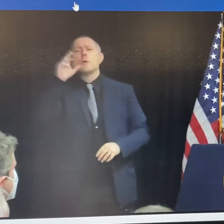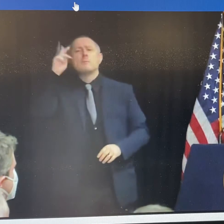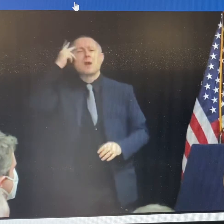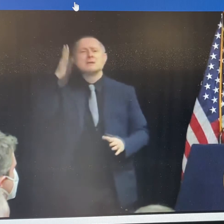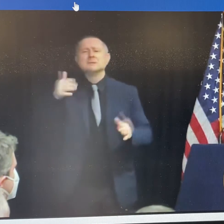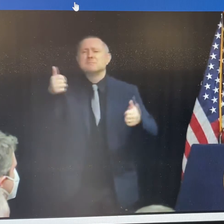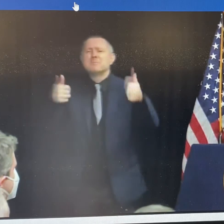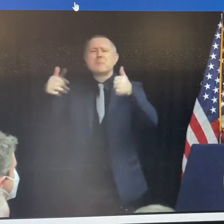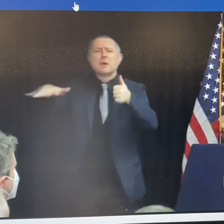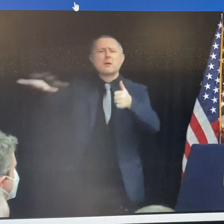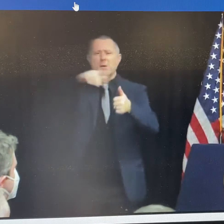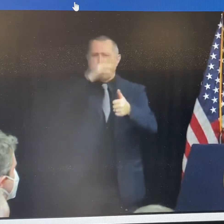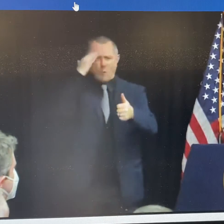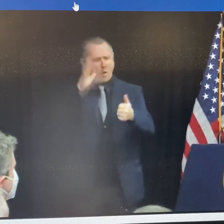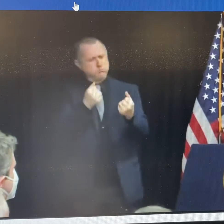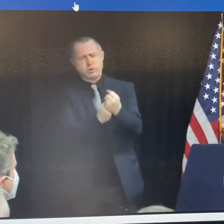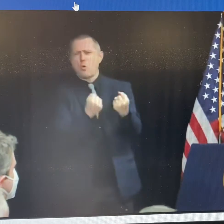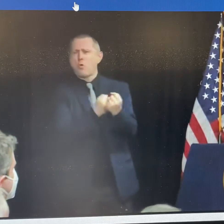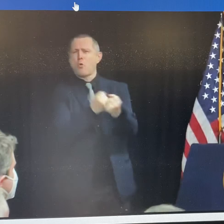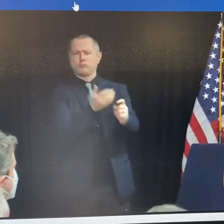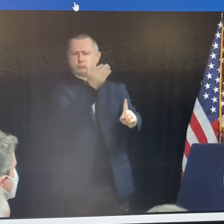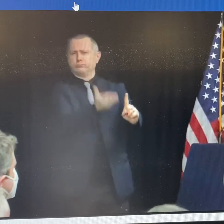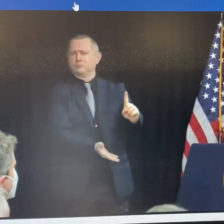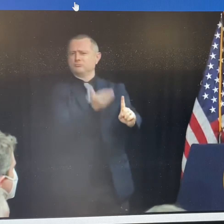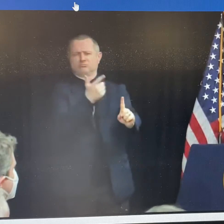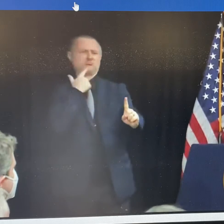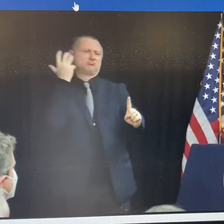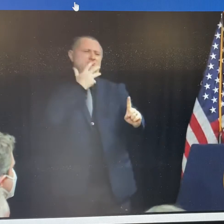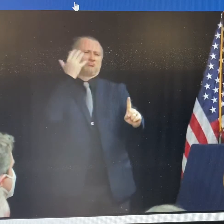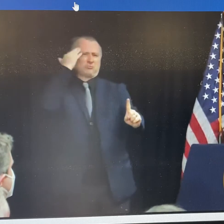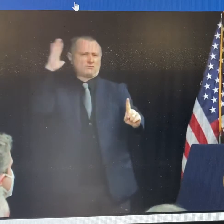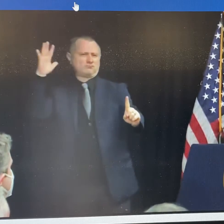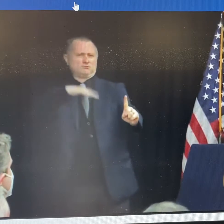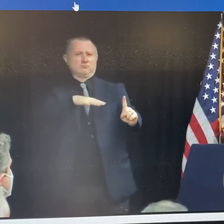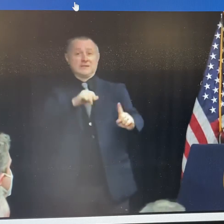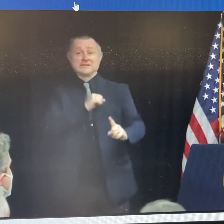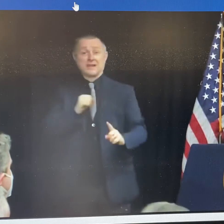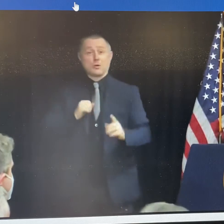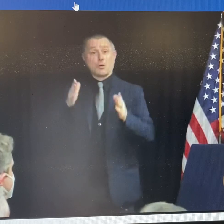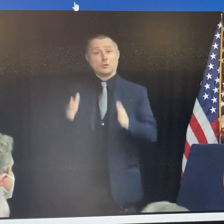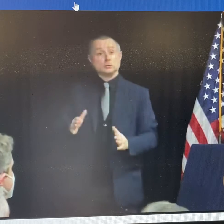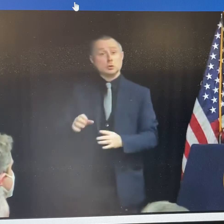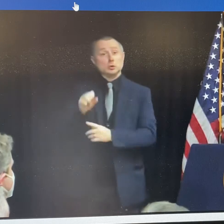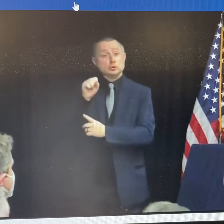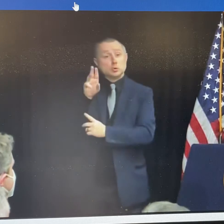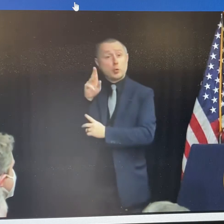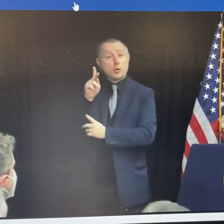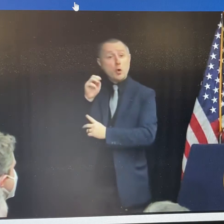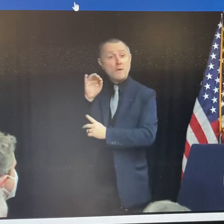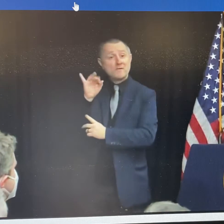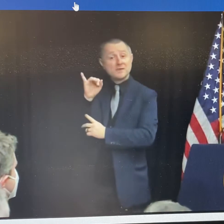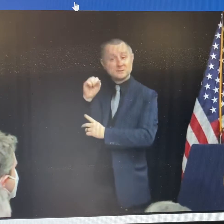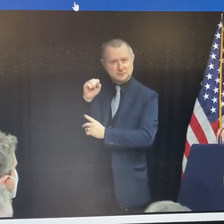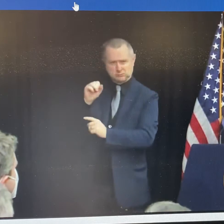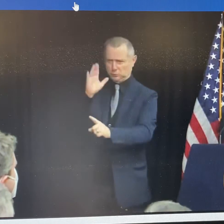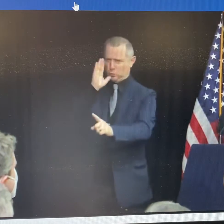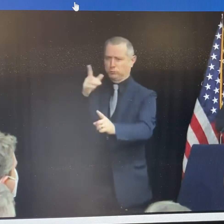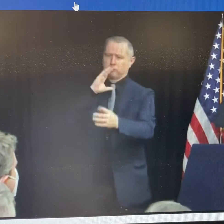many friends and allies. And that would be Senator James Skoufis, who you'll be hearing from, the sponsor of this